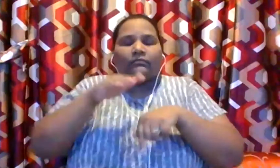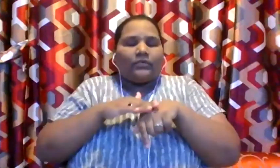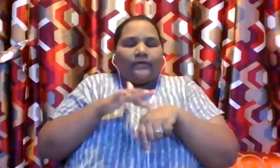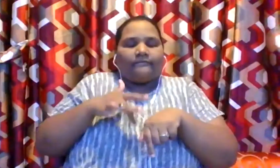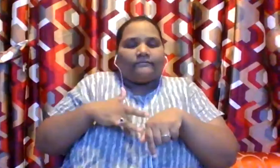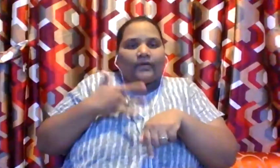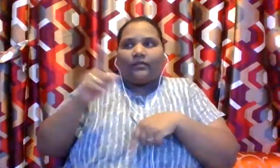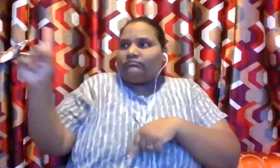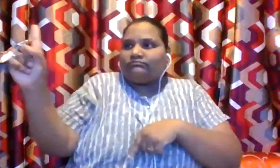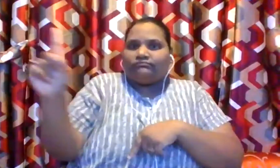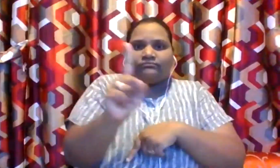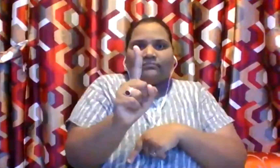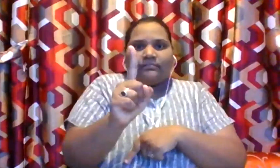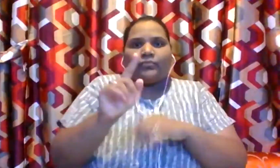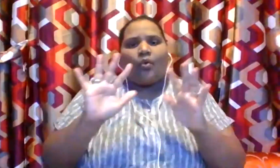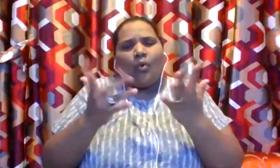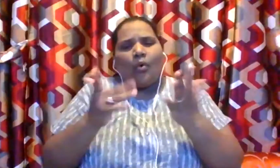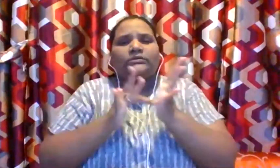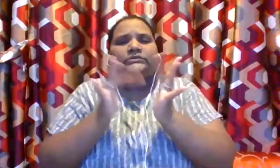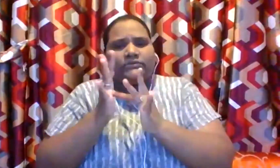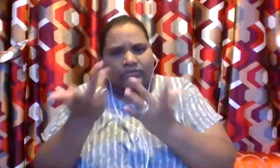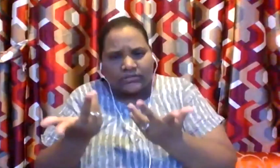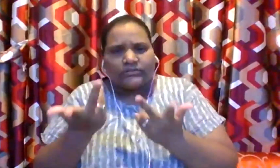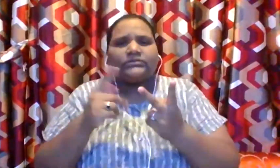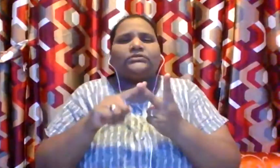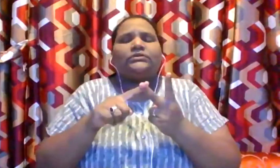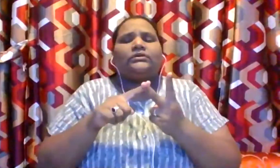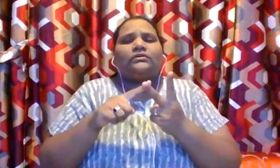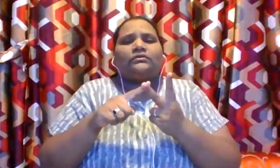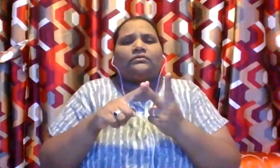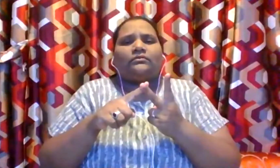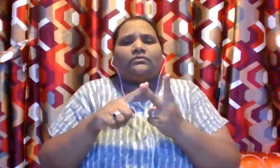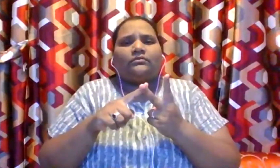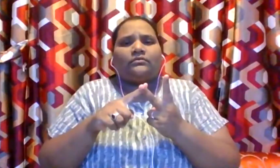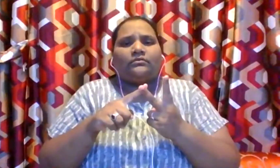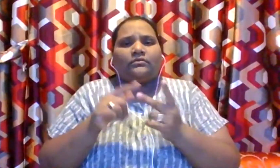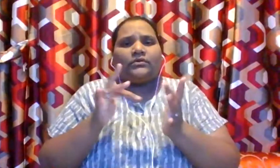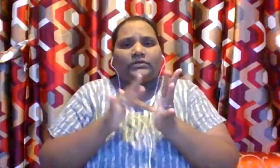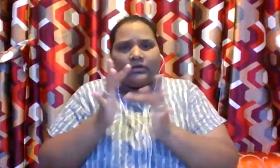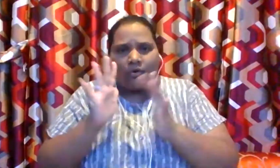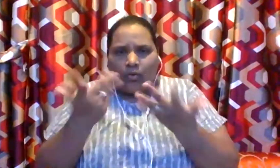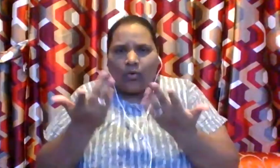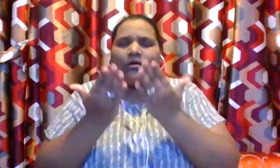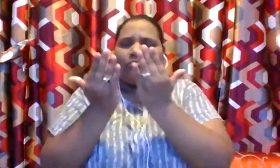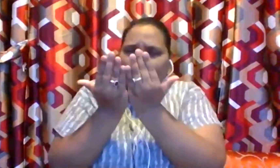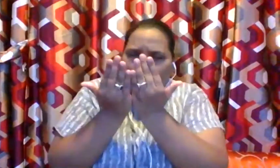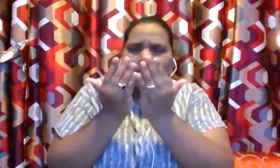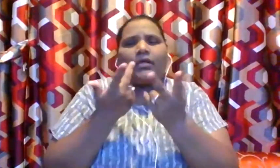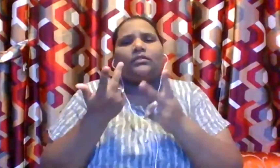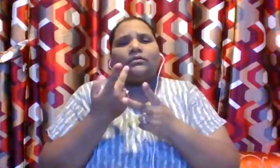is Jesus, whether it is Christ, whether it is Jesus Christ, whether it is Muhammad, or whether it is Buddha, whether